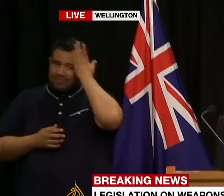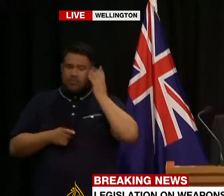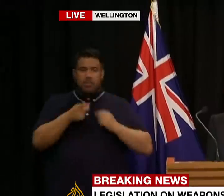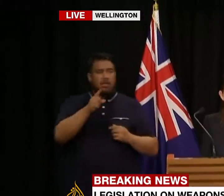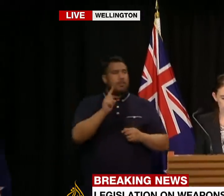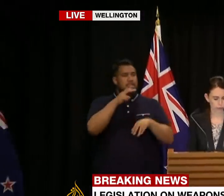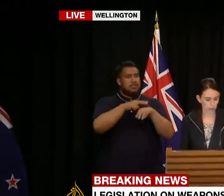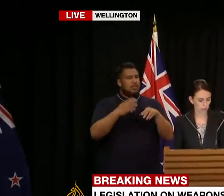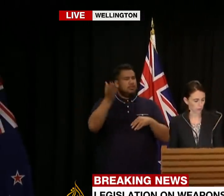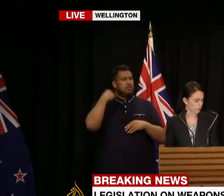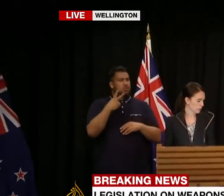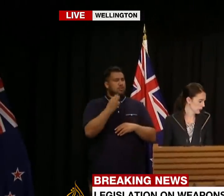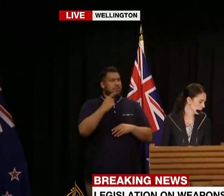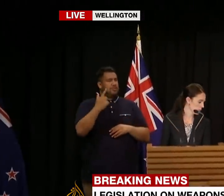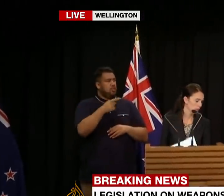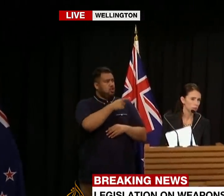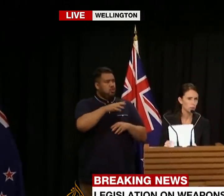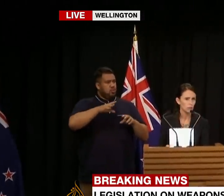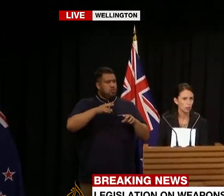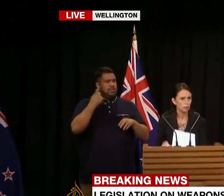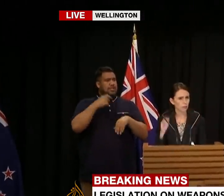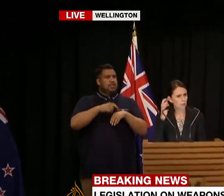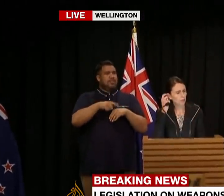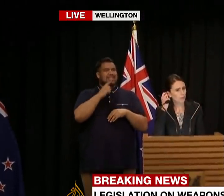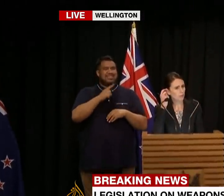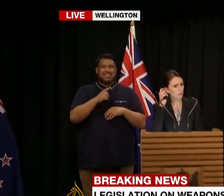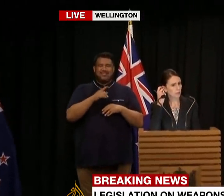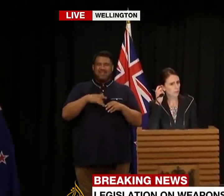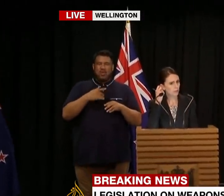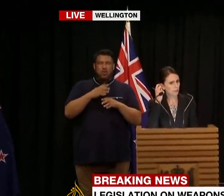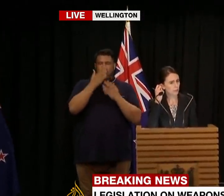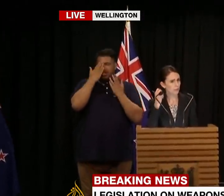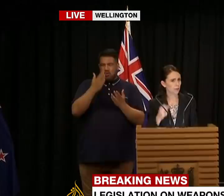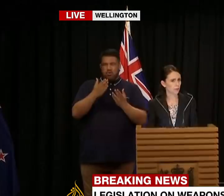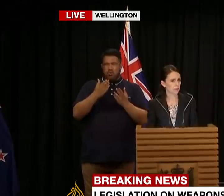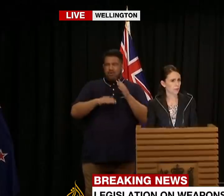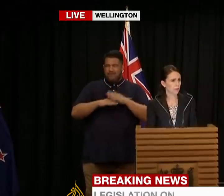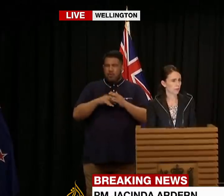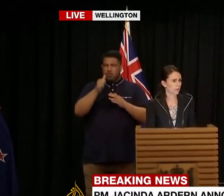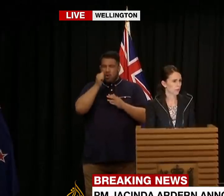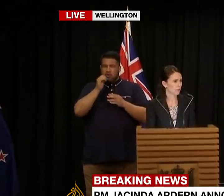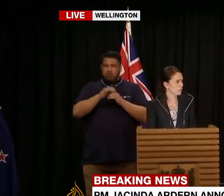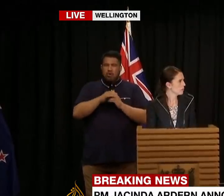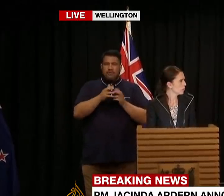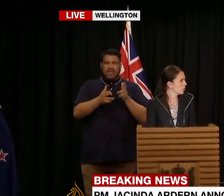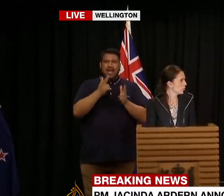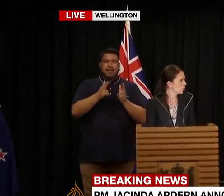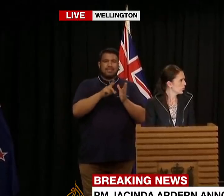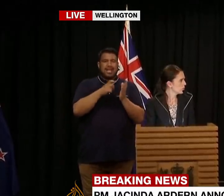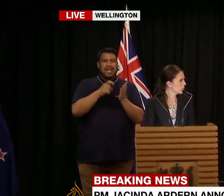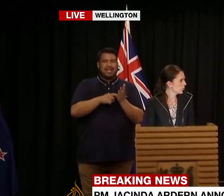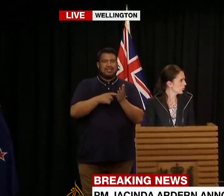Right, so you're watching live pictures there coming to us from Wellington, New Zealand, a press conference by the Prime Minister, Jacinda Ardern, and Stuart Nash, the Minister of